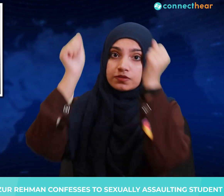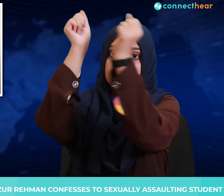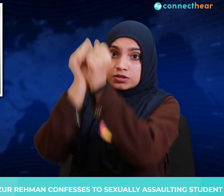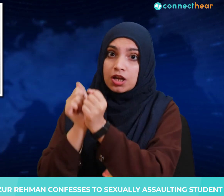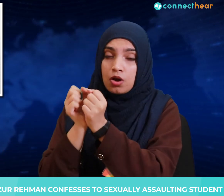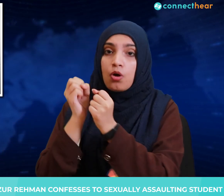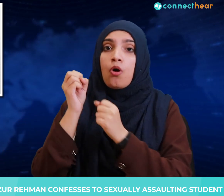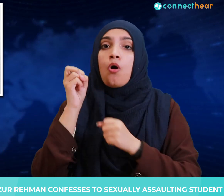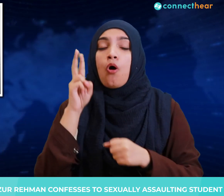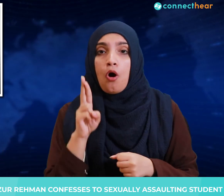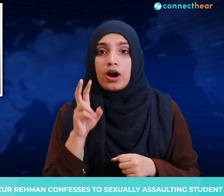was possible.